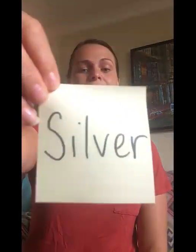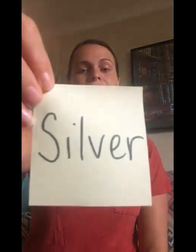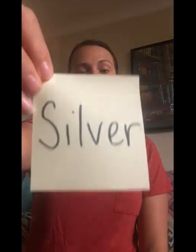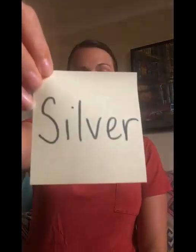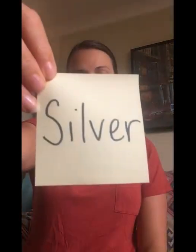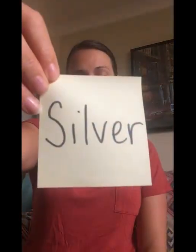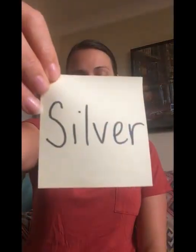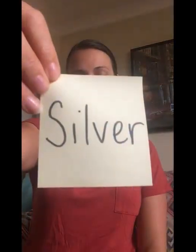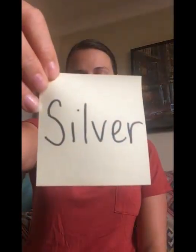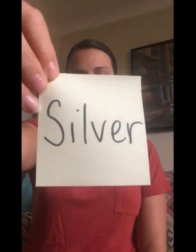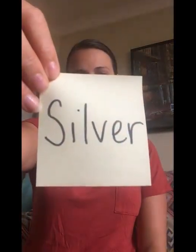Silver.